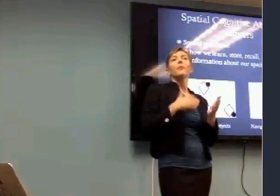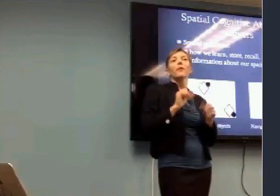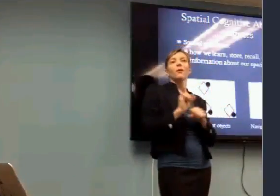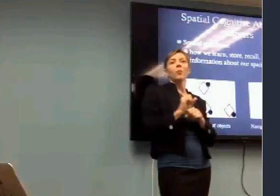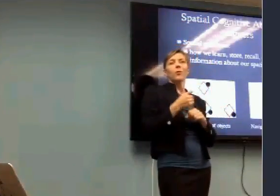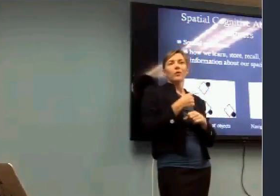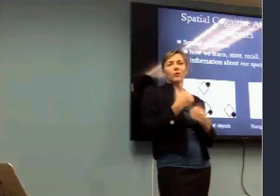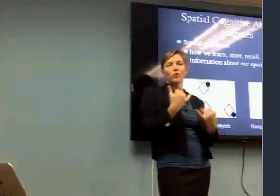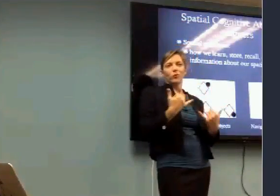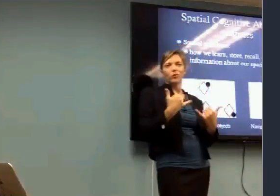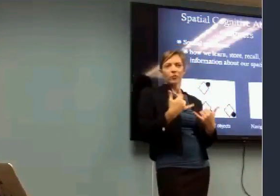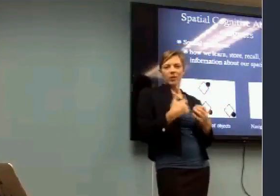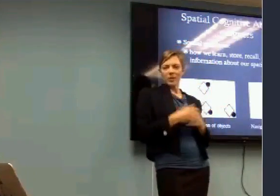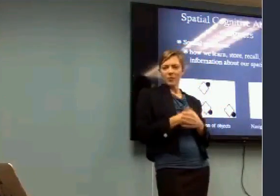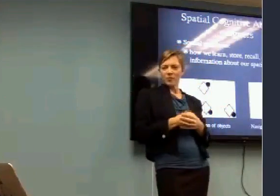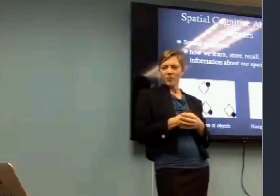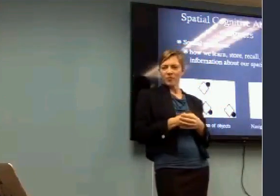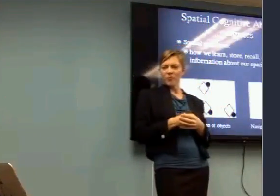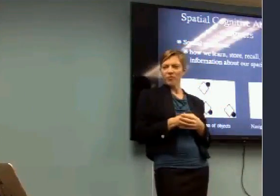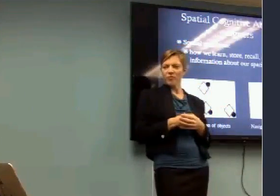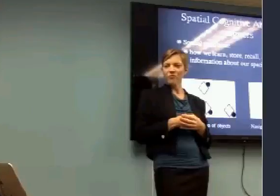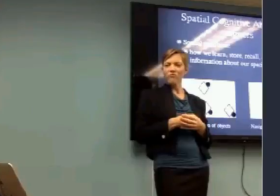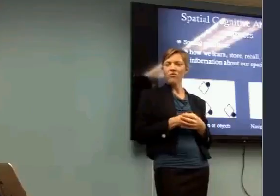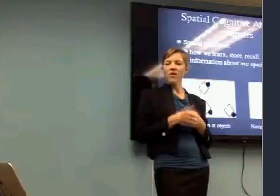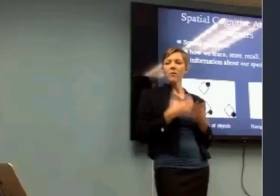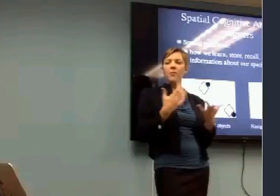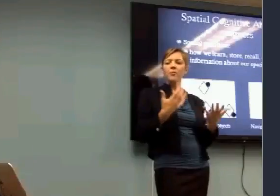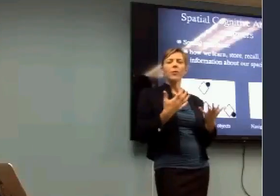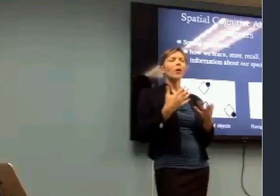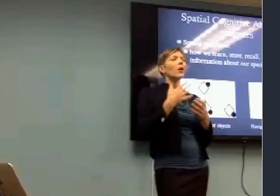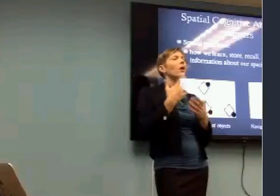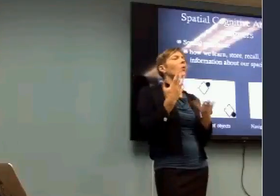Today, I'll be discussing some of my own work.